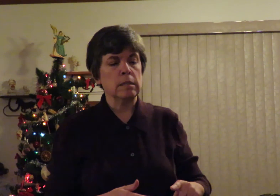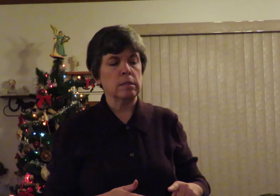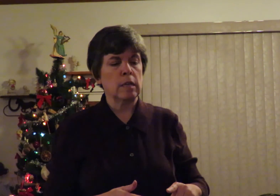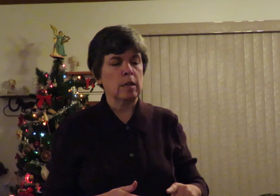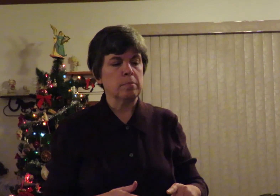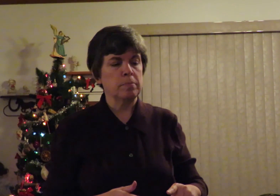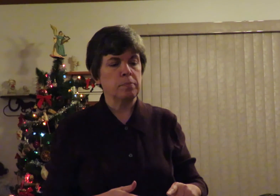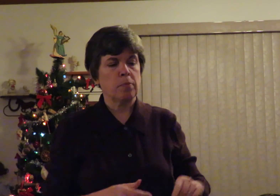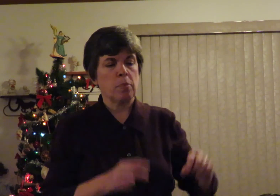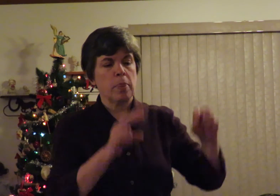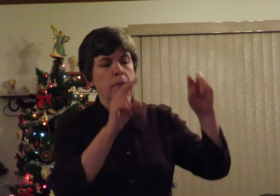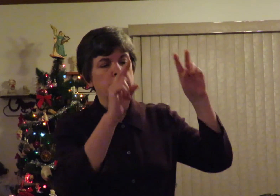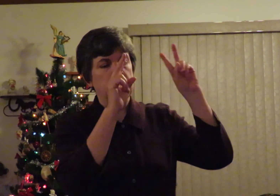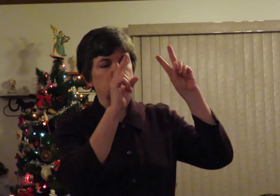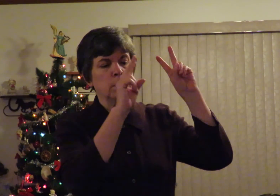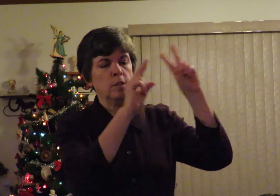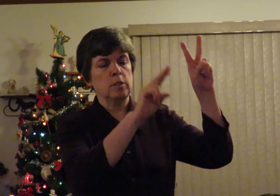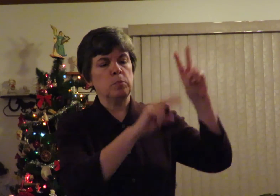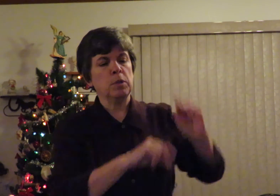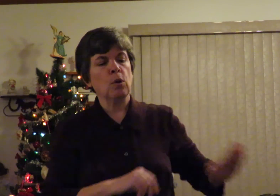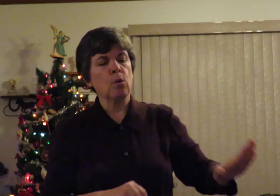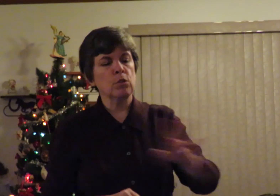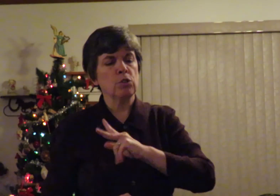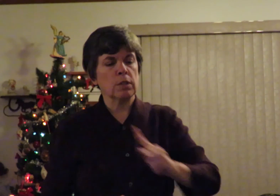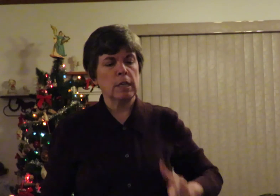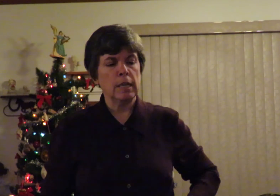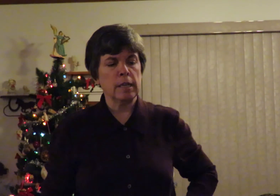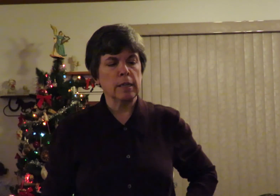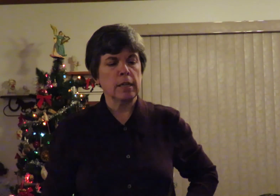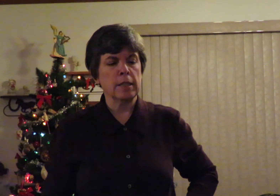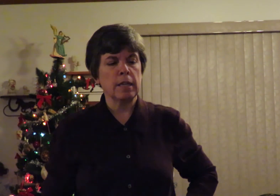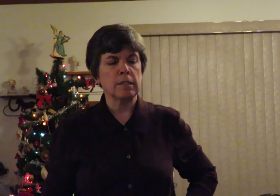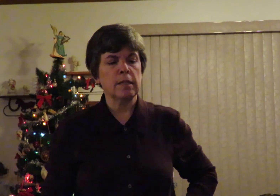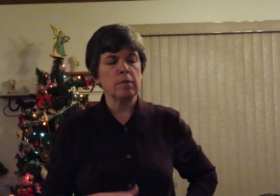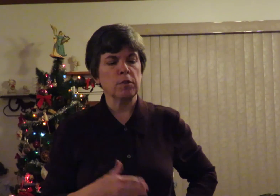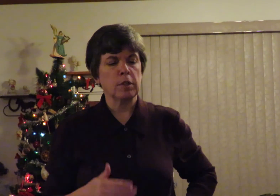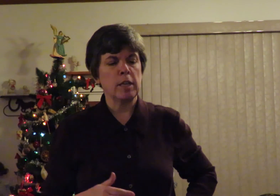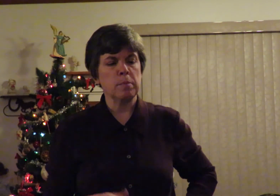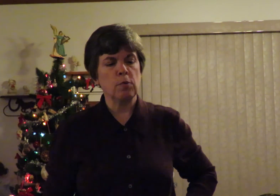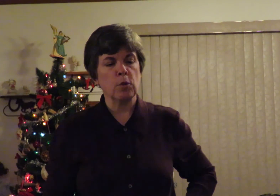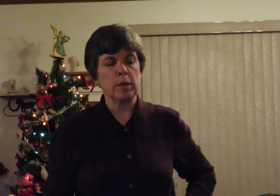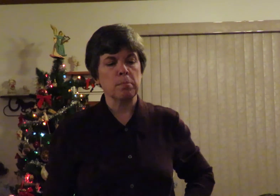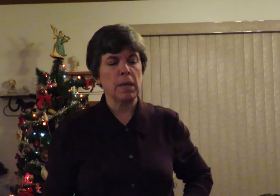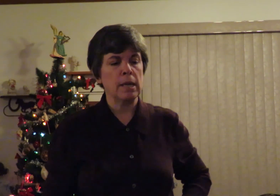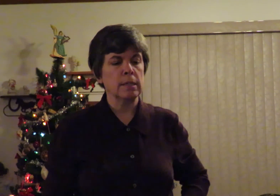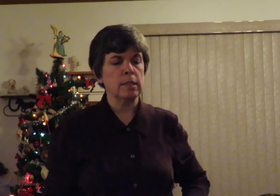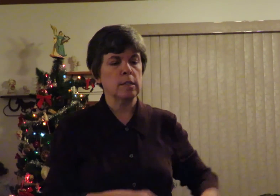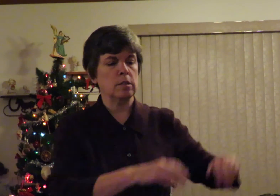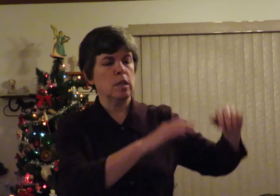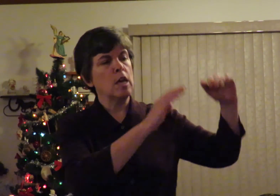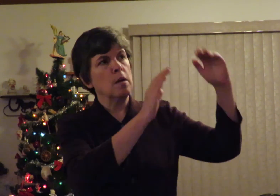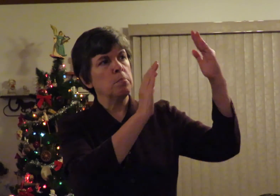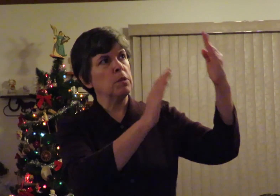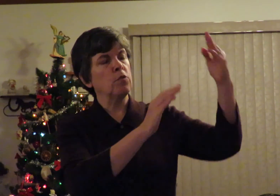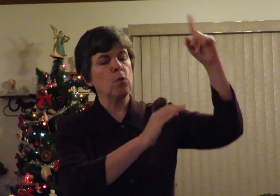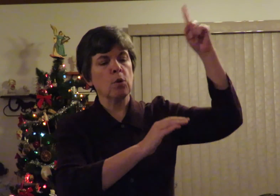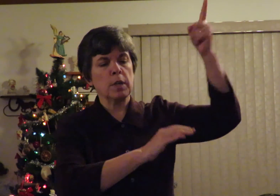is it's behold your king, and then instead of your king before him bend, it's before